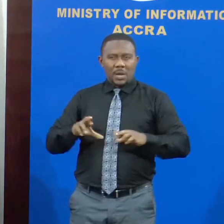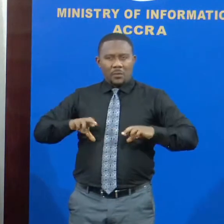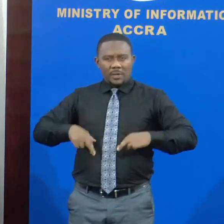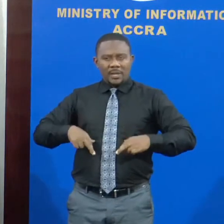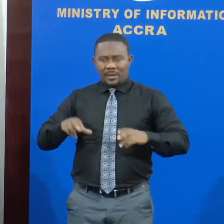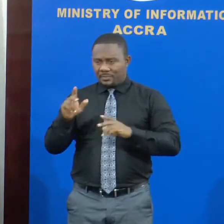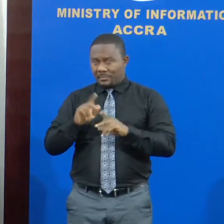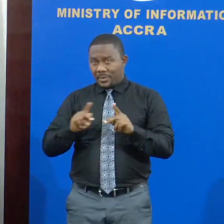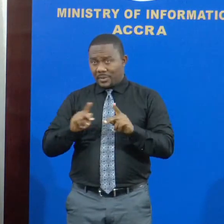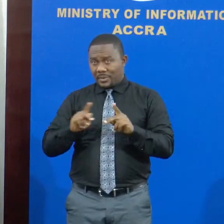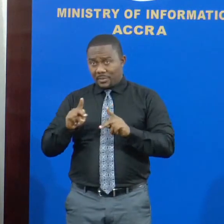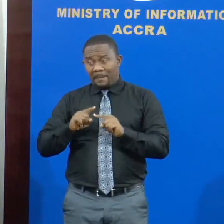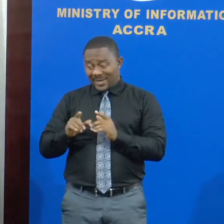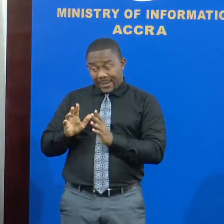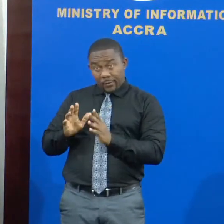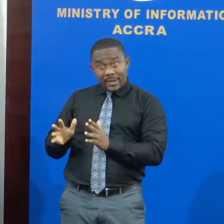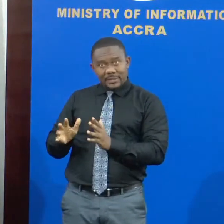transfer of risk.